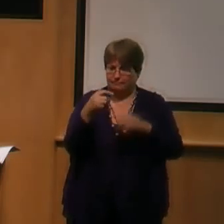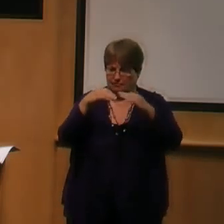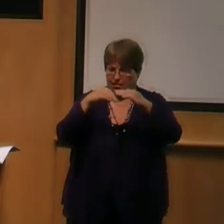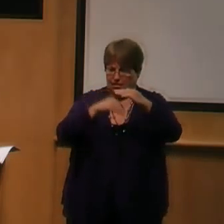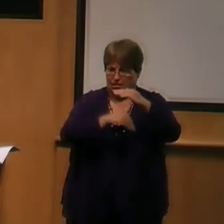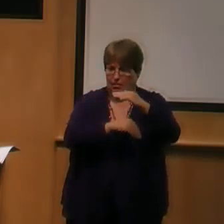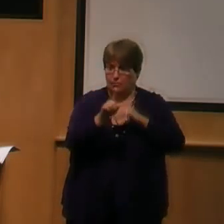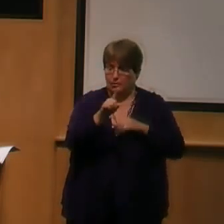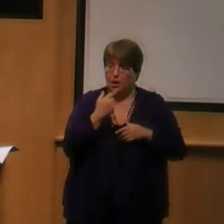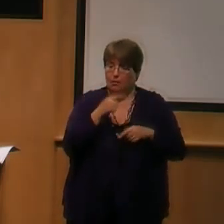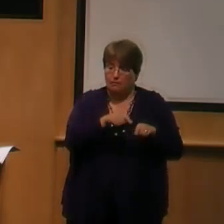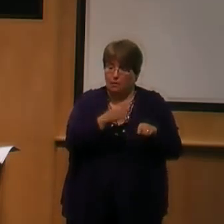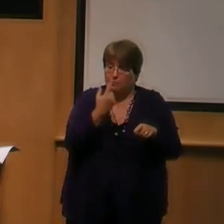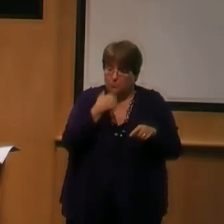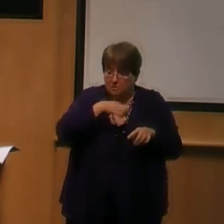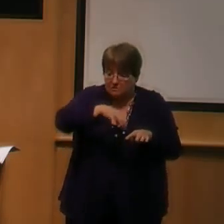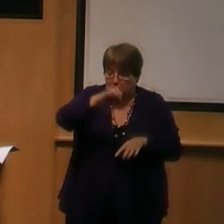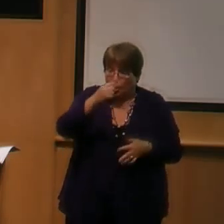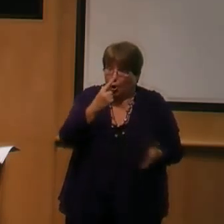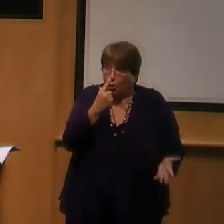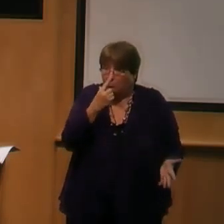that there's fewer young people in university.